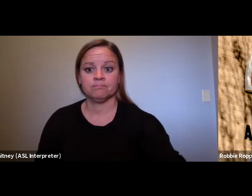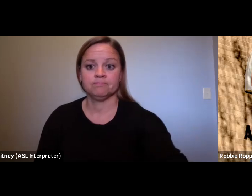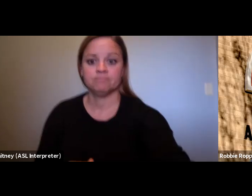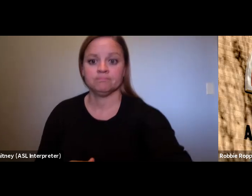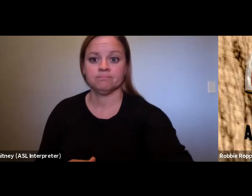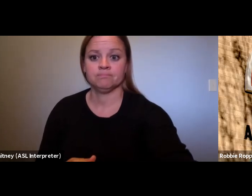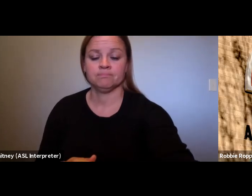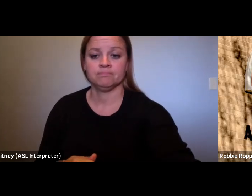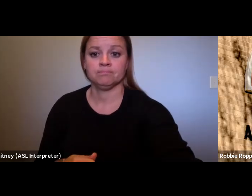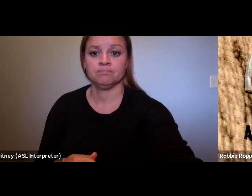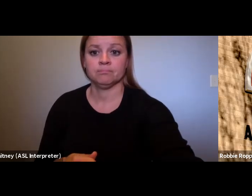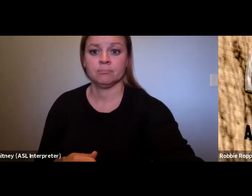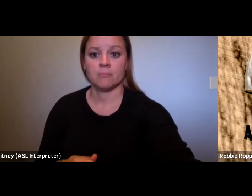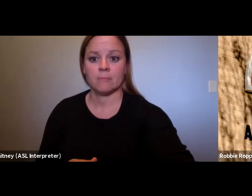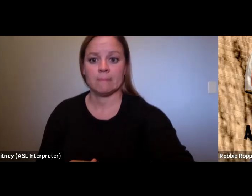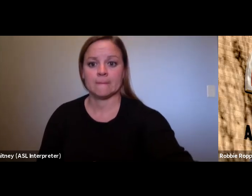slide, please.